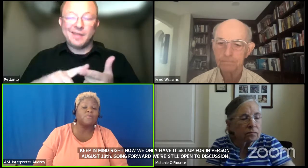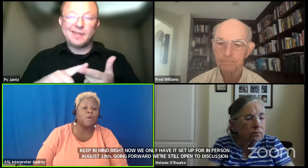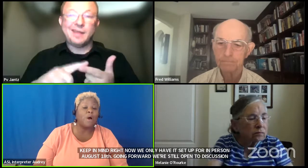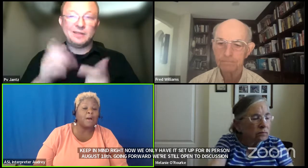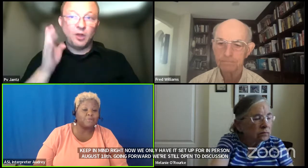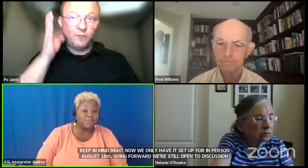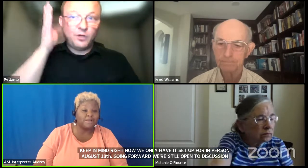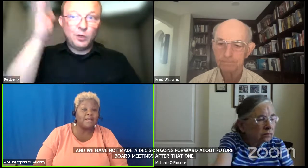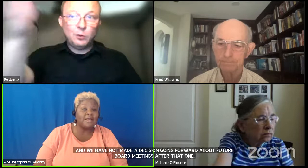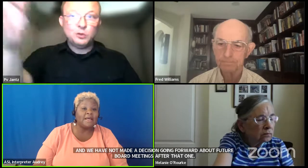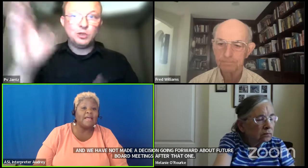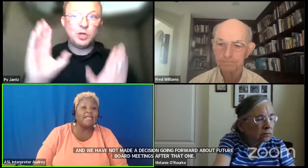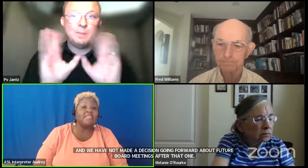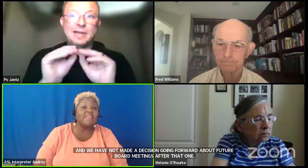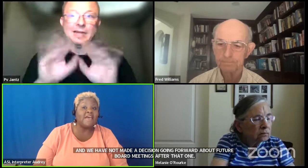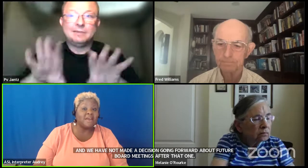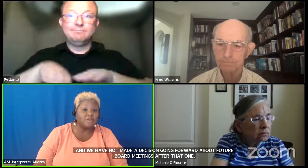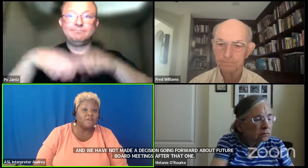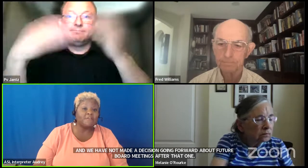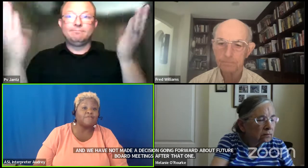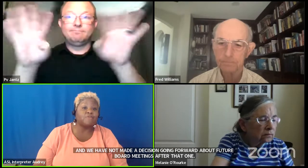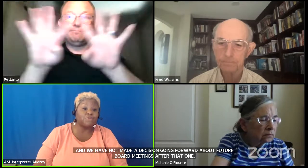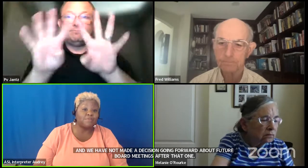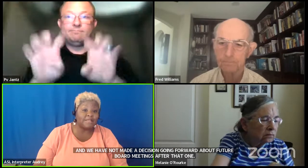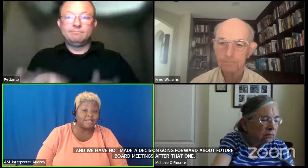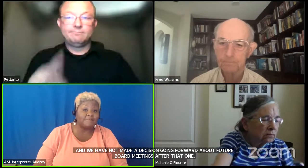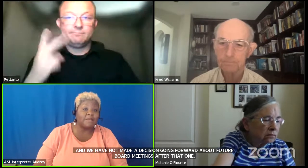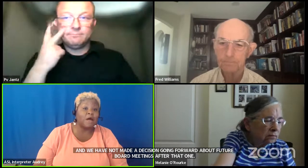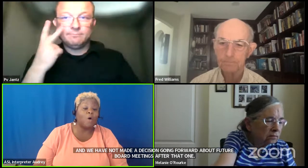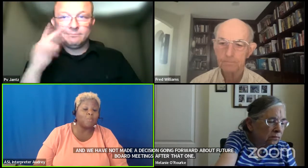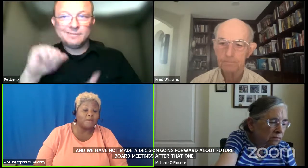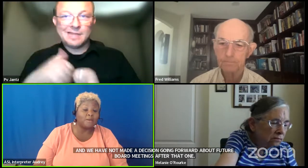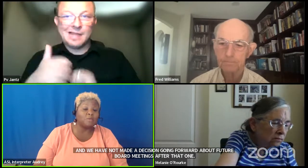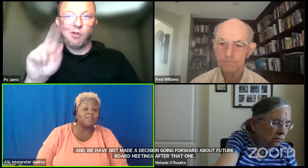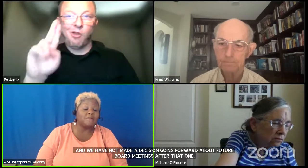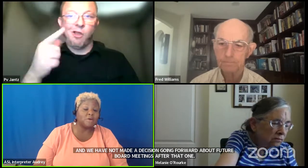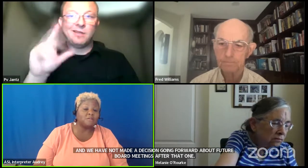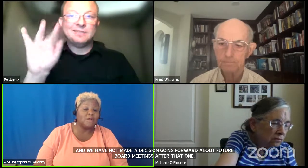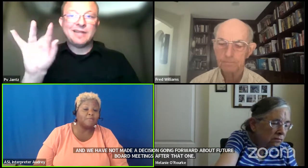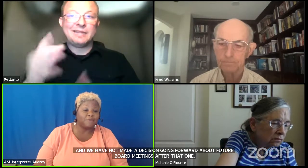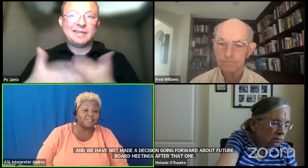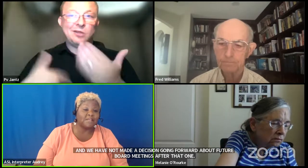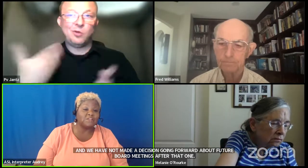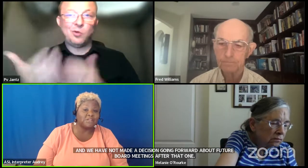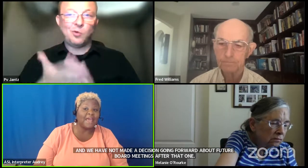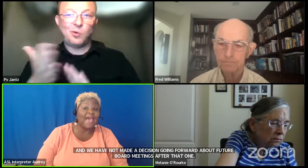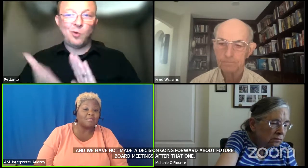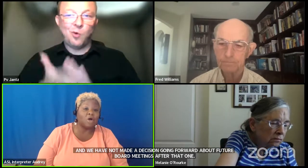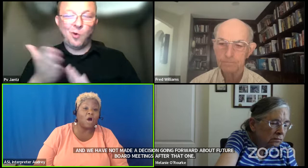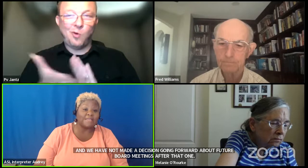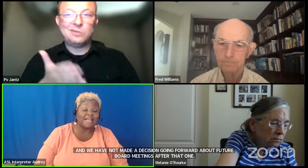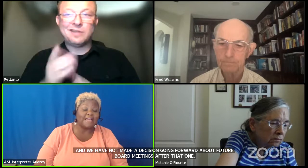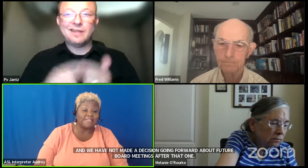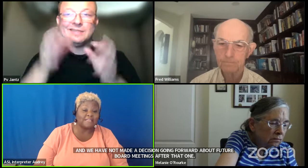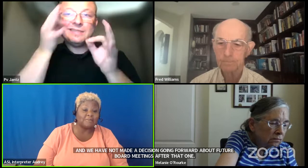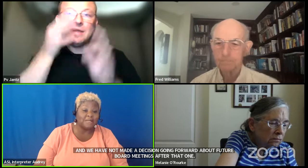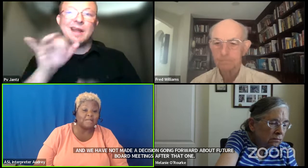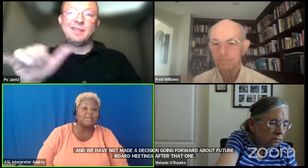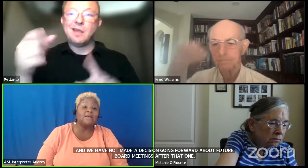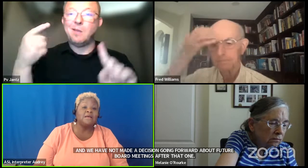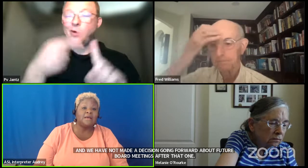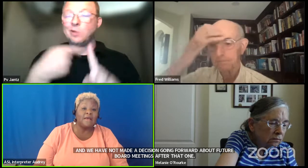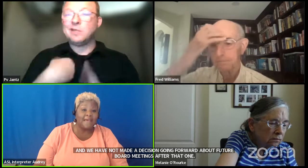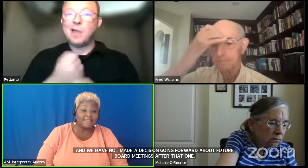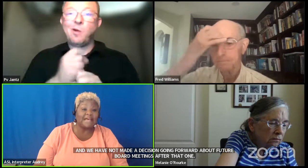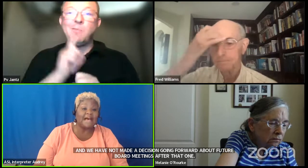with the remote option, and then look at future meetings being open, and we'll leave those up for discussion at the August 18th